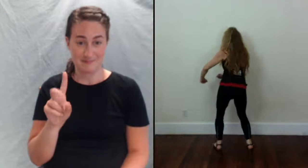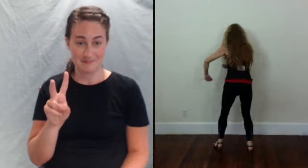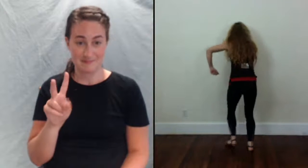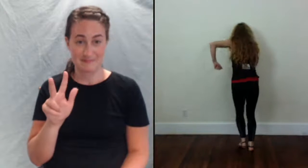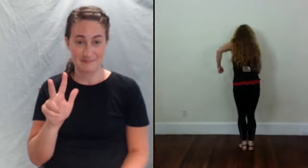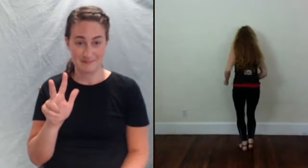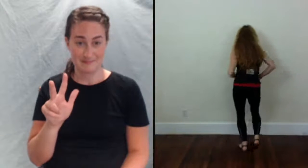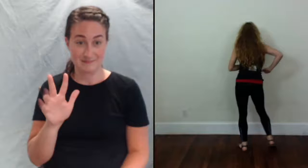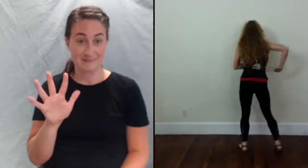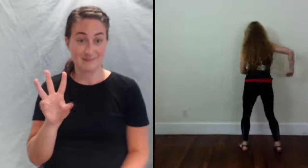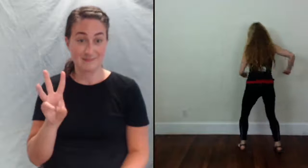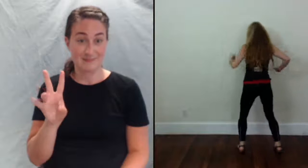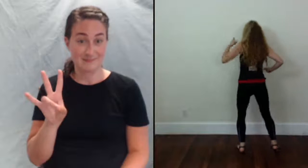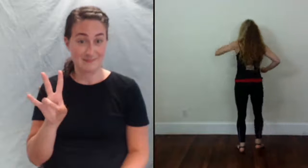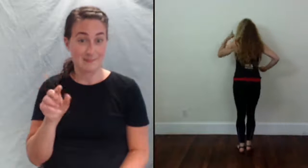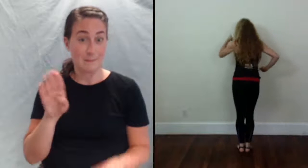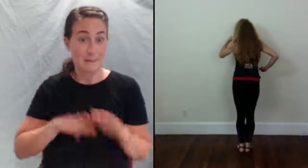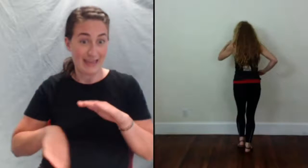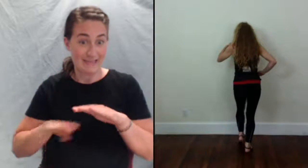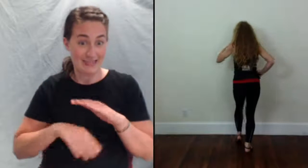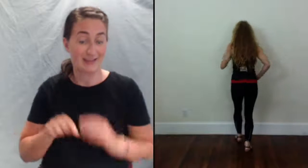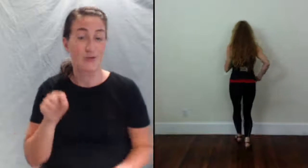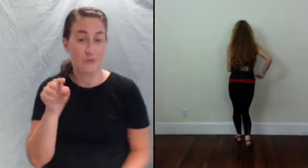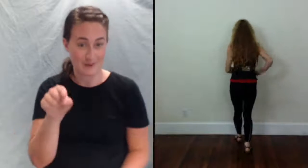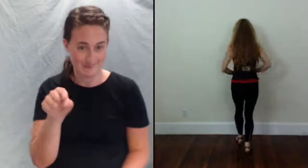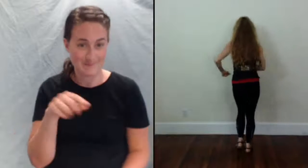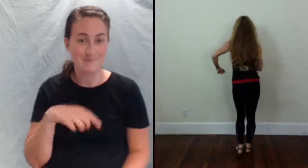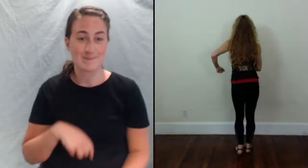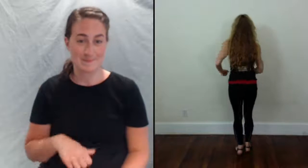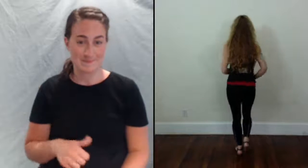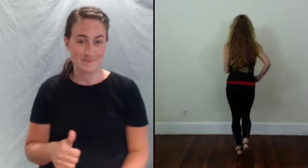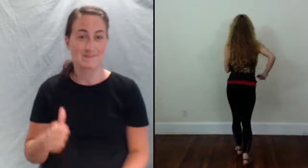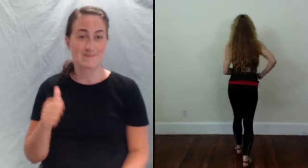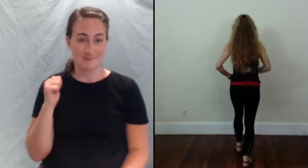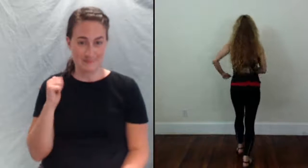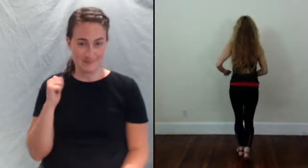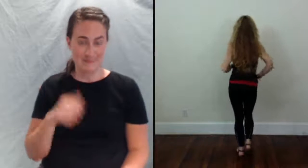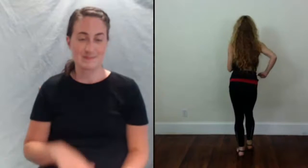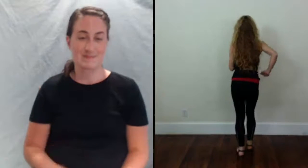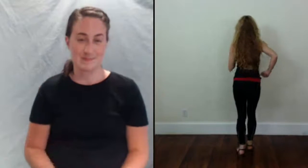And 4, over. Basic step, 1,